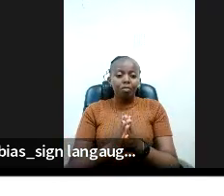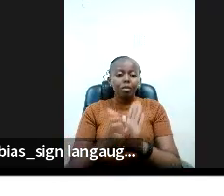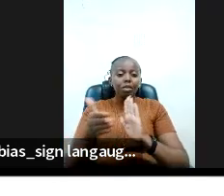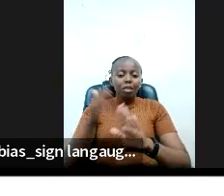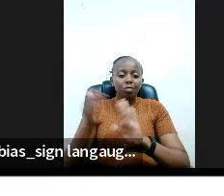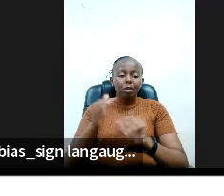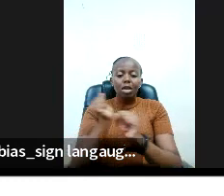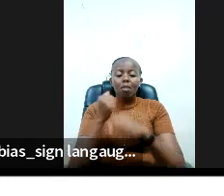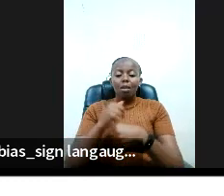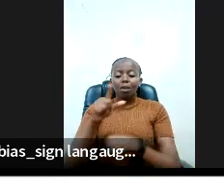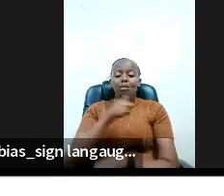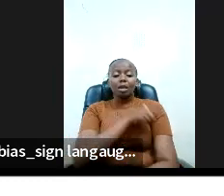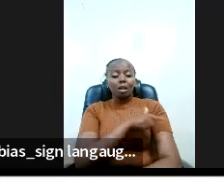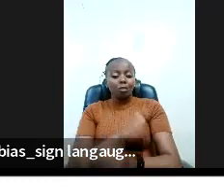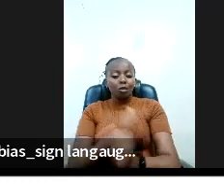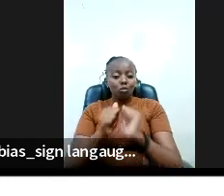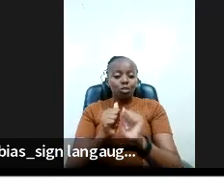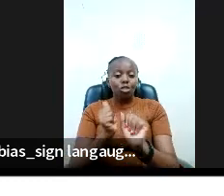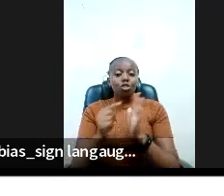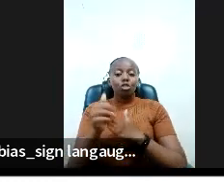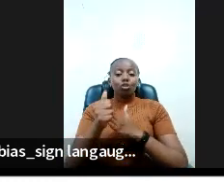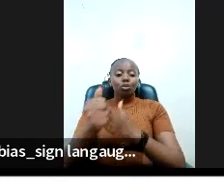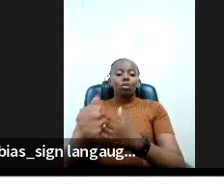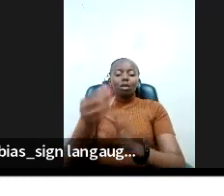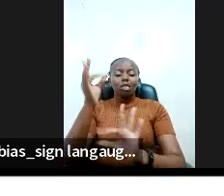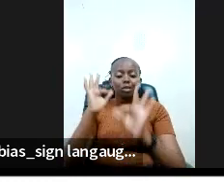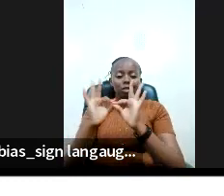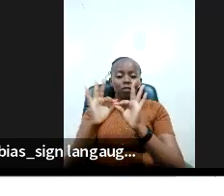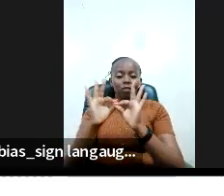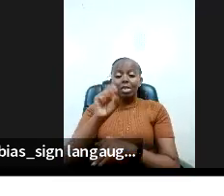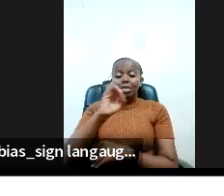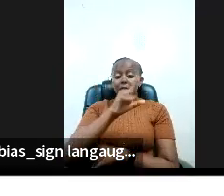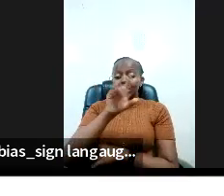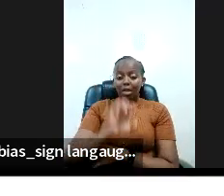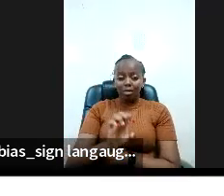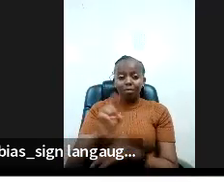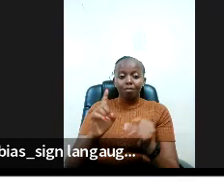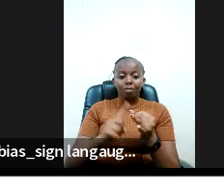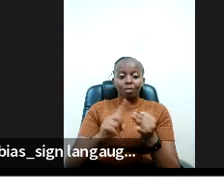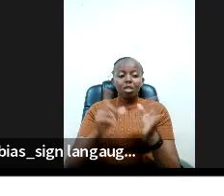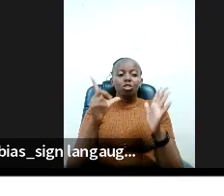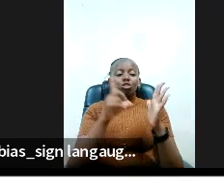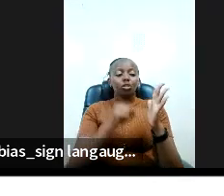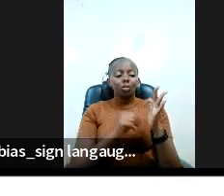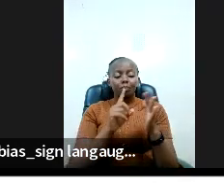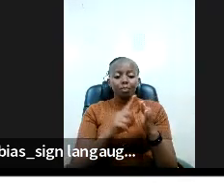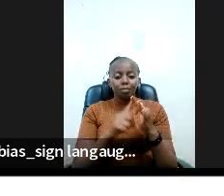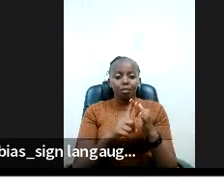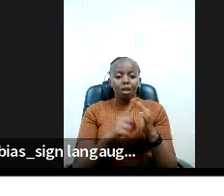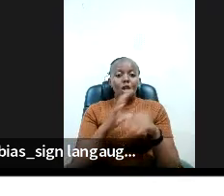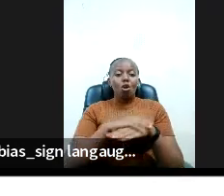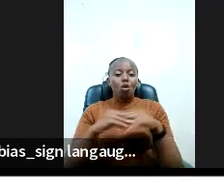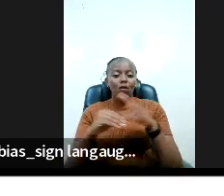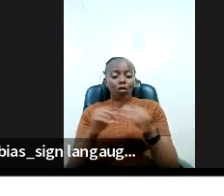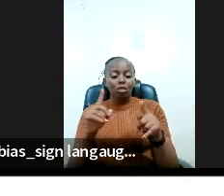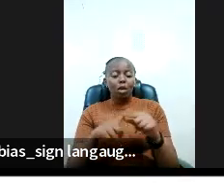of prosthetic limbs, which guarantees accuracy of size, affordability, comfort,